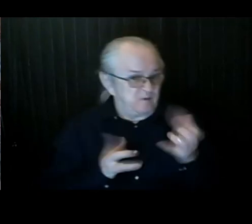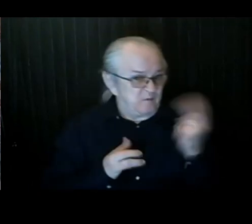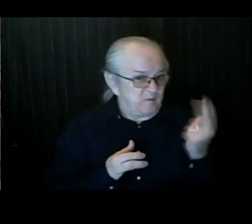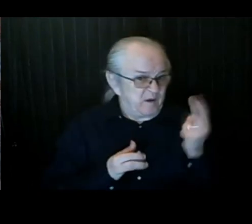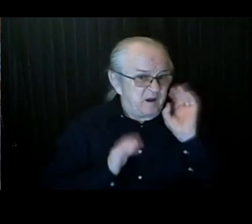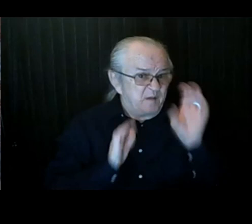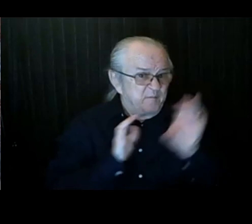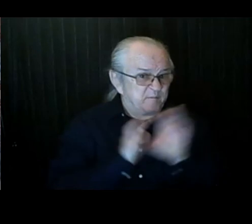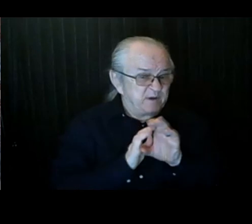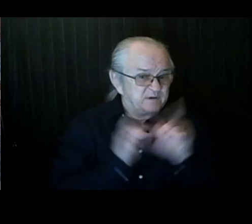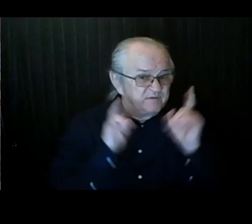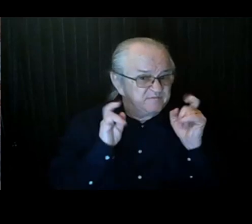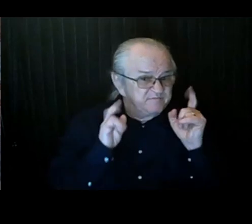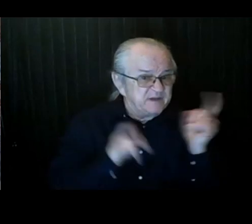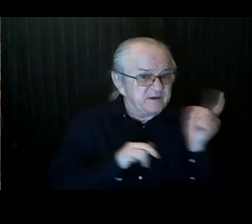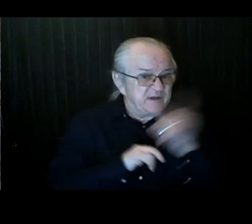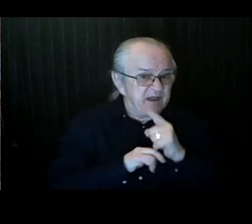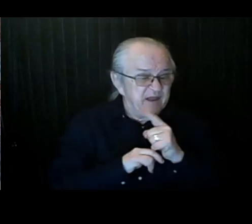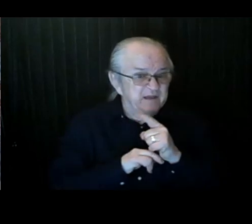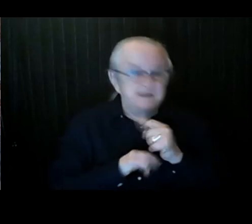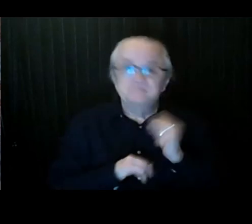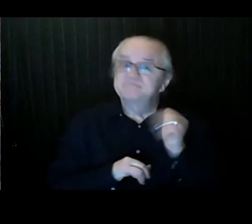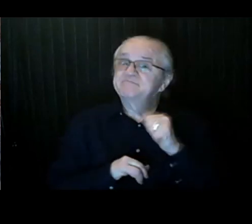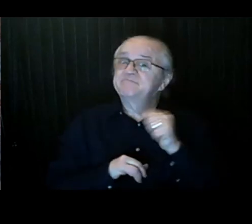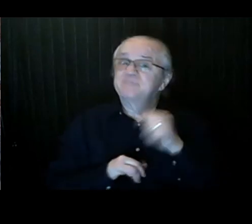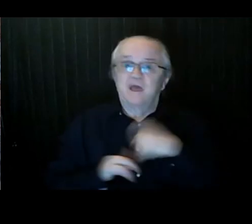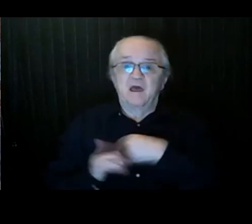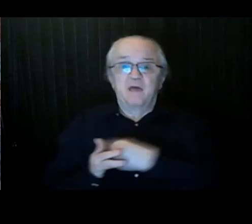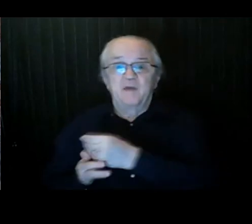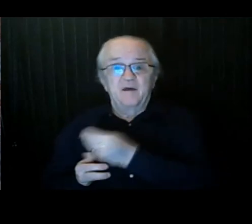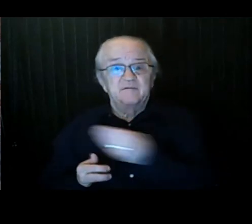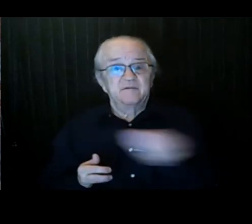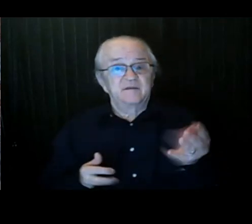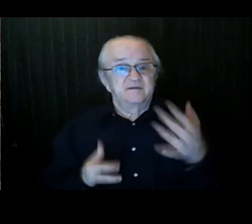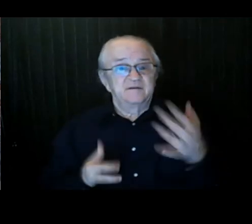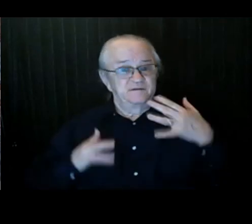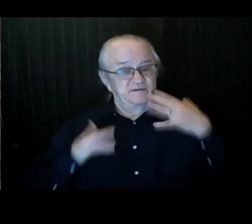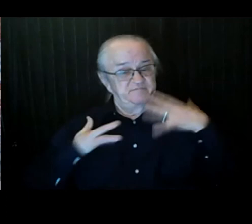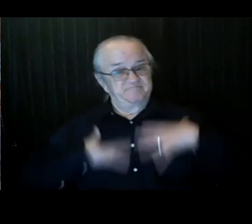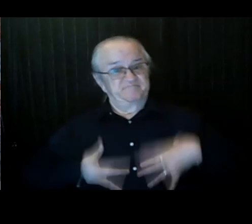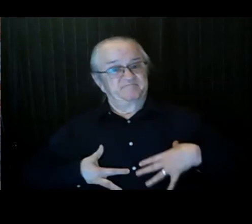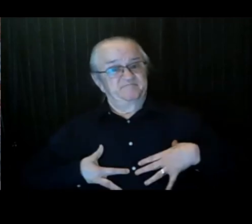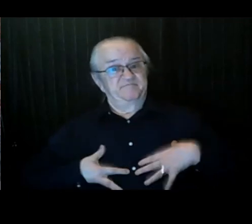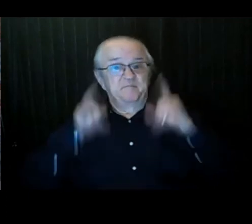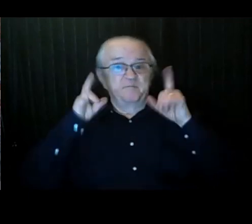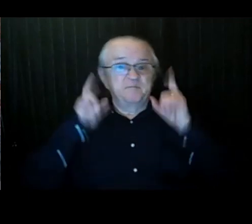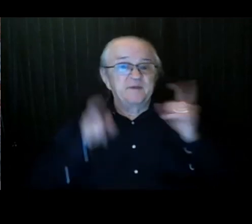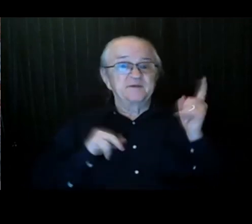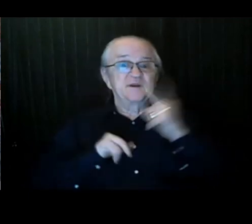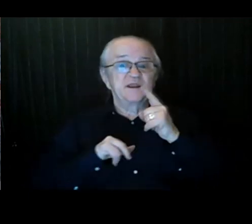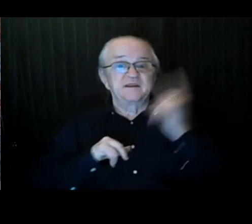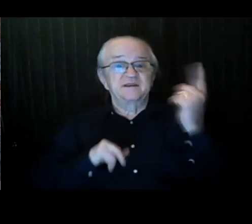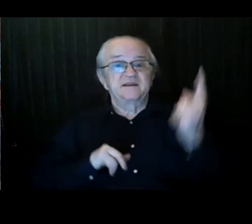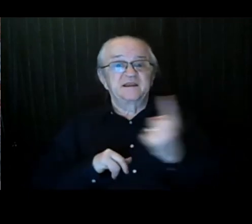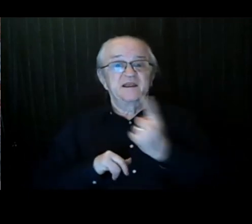I bought her this piece of fashion, and she wore it for picture day. And I remember when she came home from school that day, I wanted